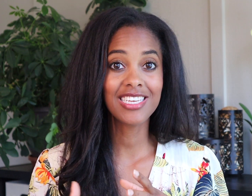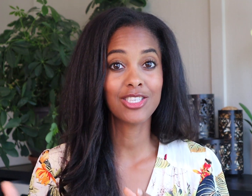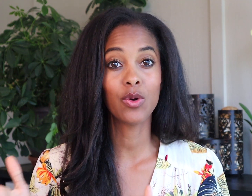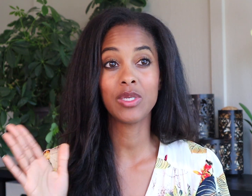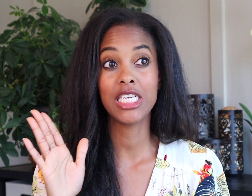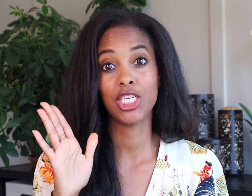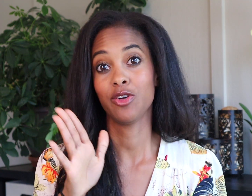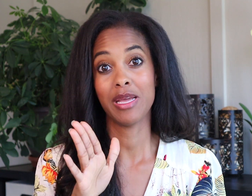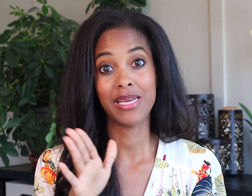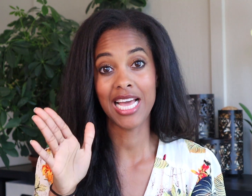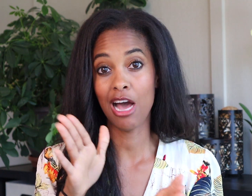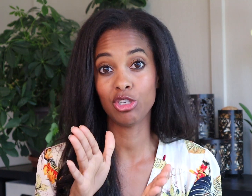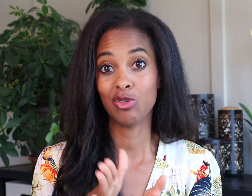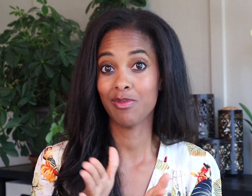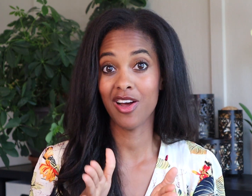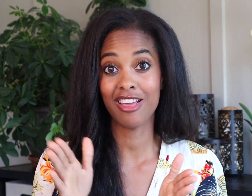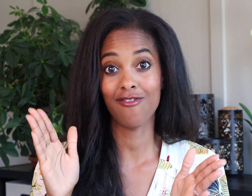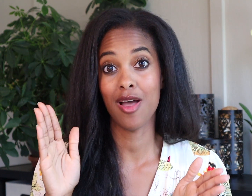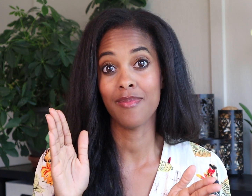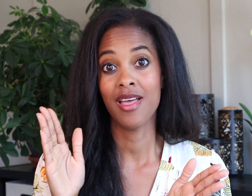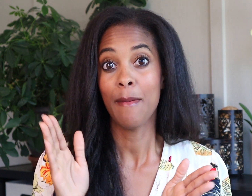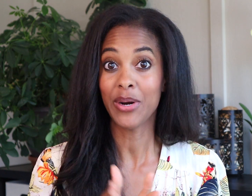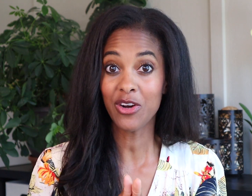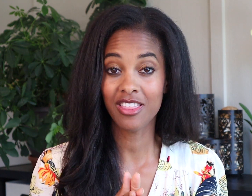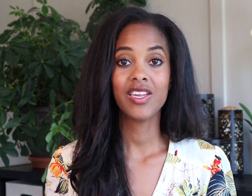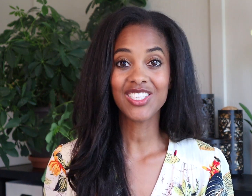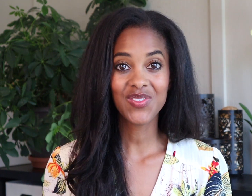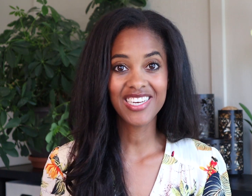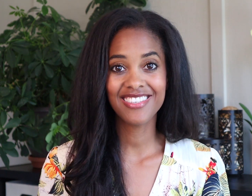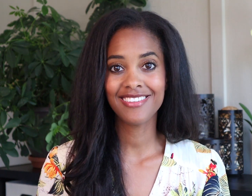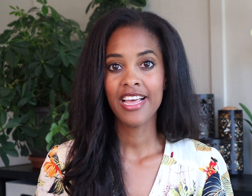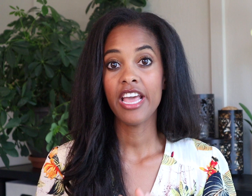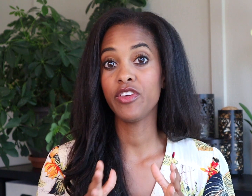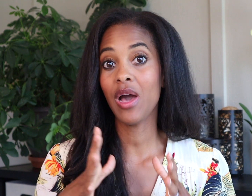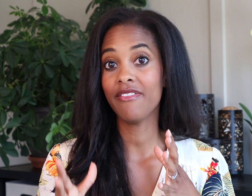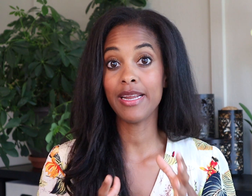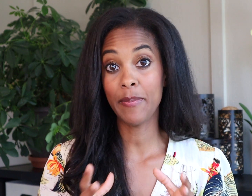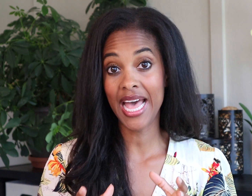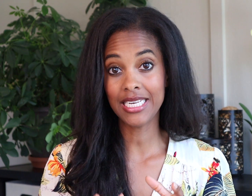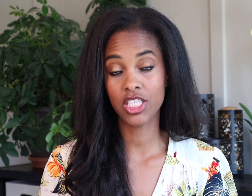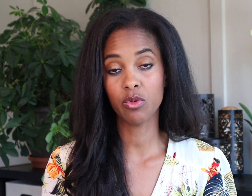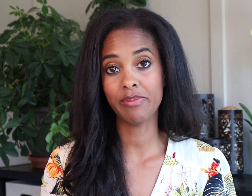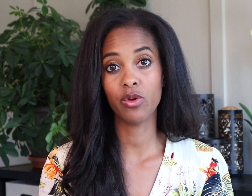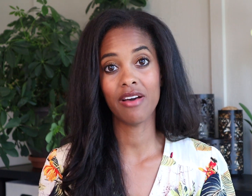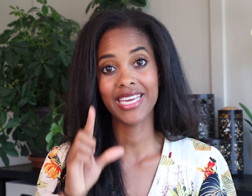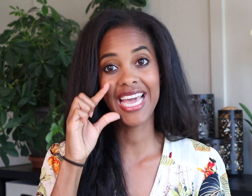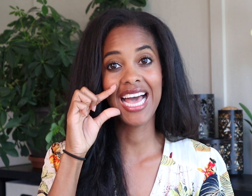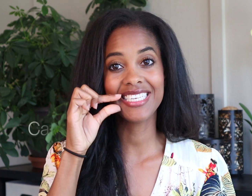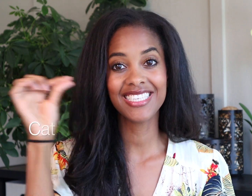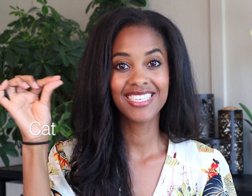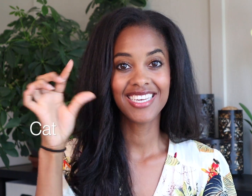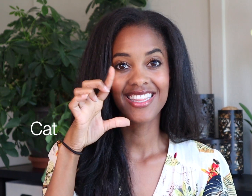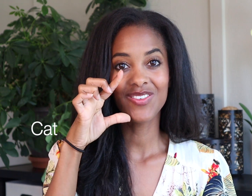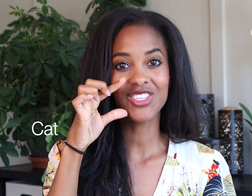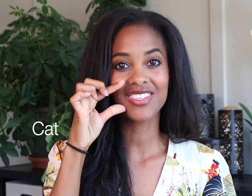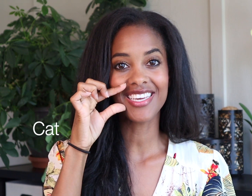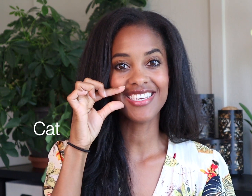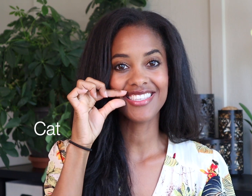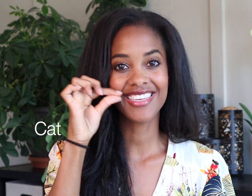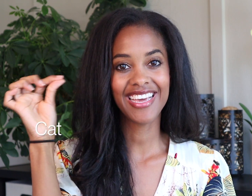So teaching your baby how to use the potty from birth. The next one is if you have a pet, so maybe you have a cat, which looks like this,